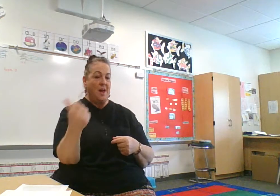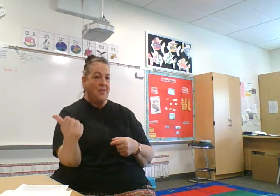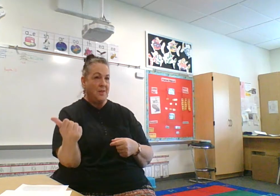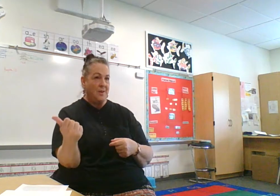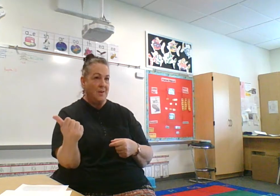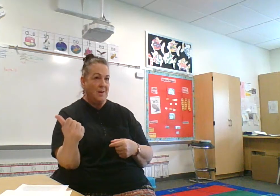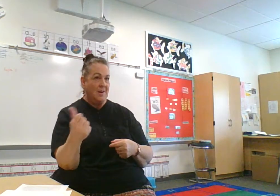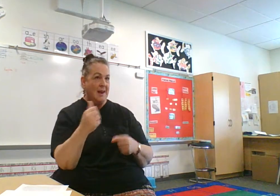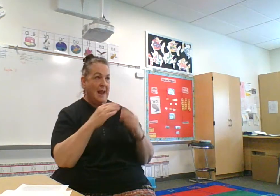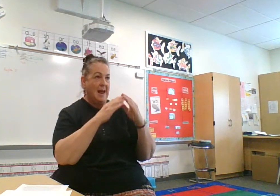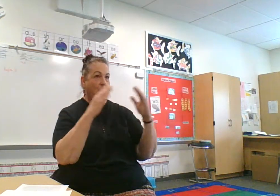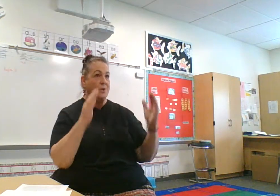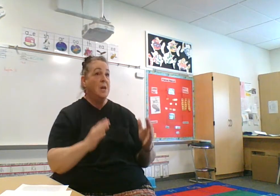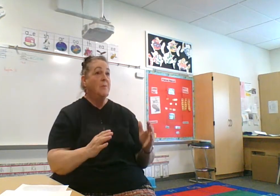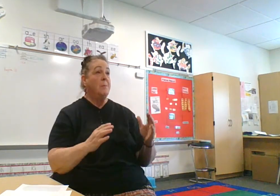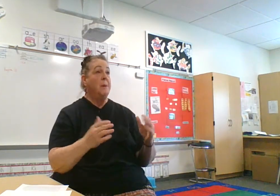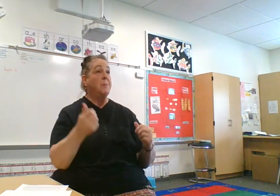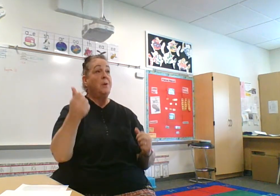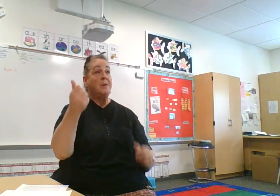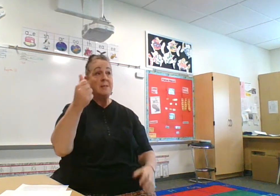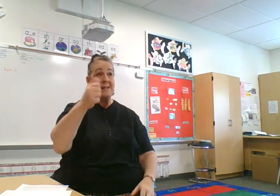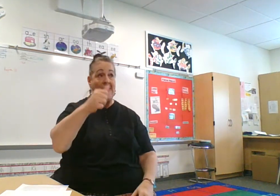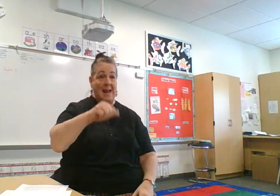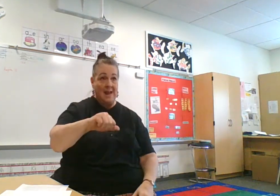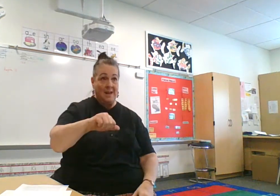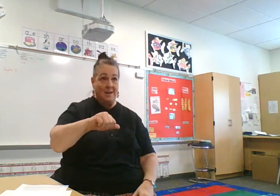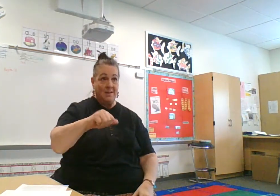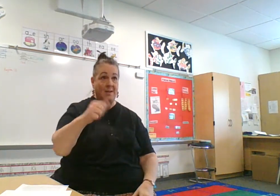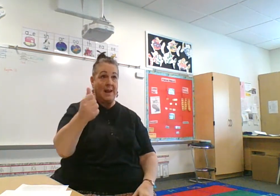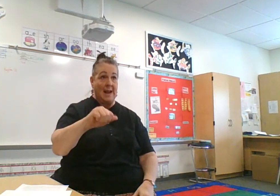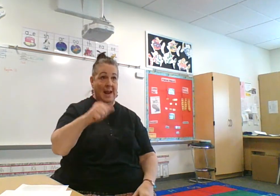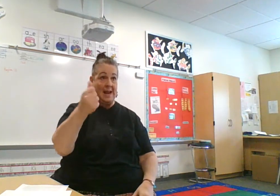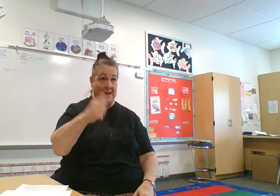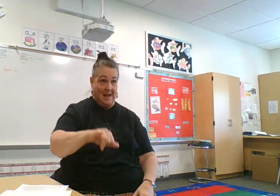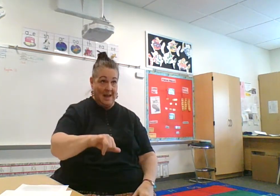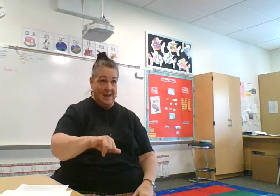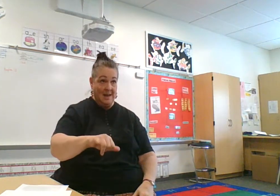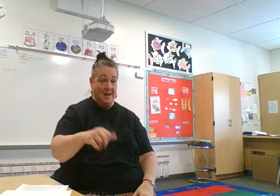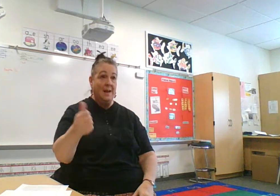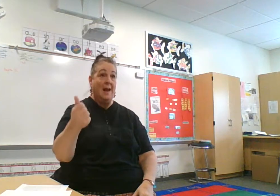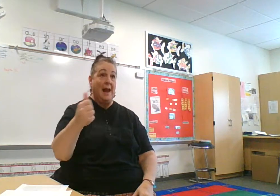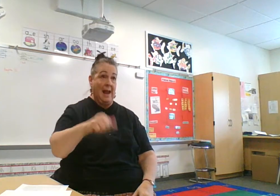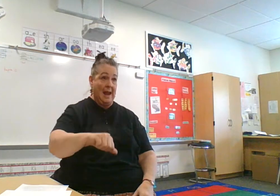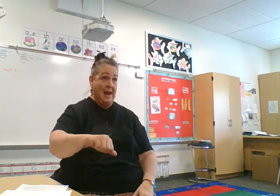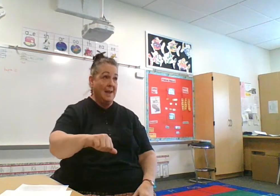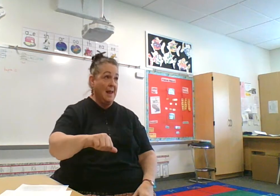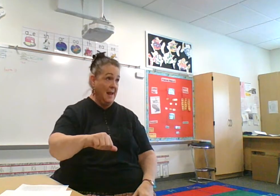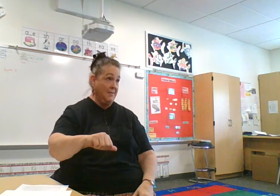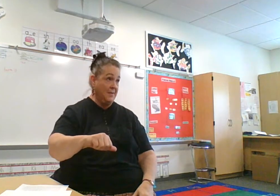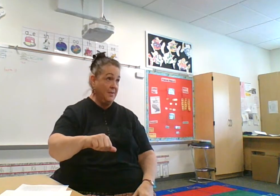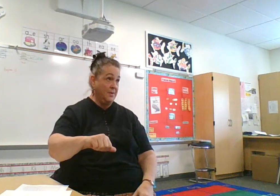another house. Remember, this is Anne, like Annie, an elephant.